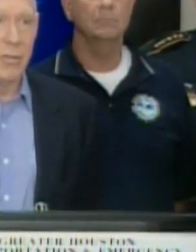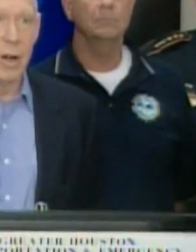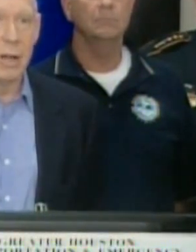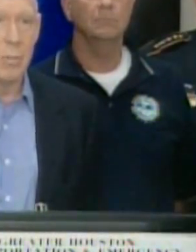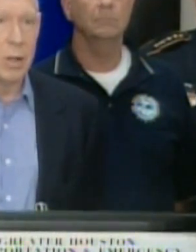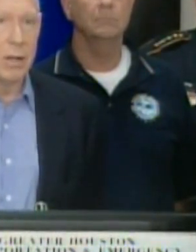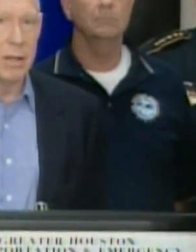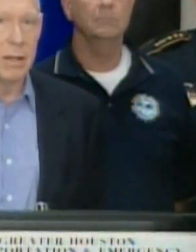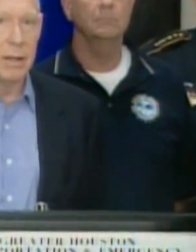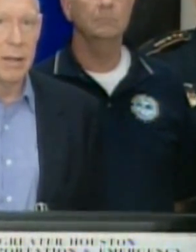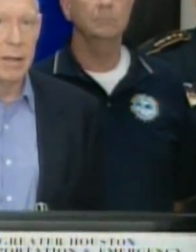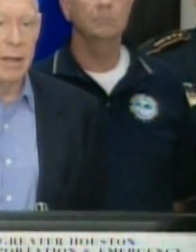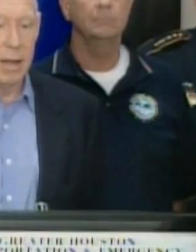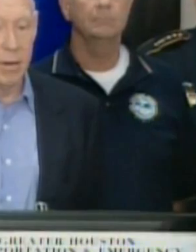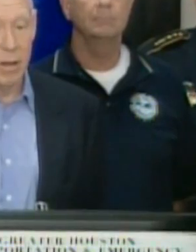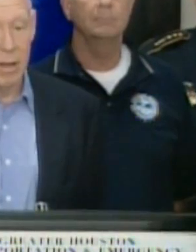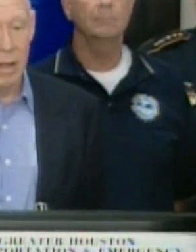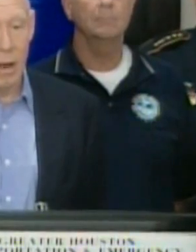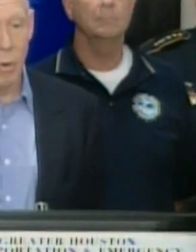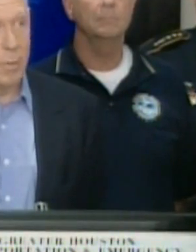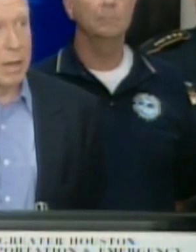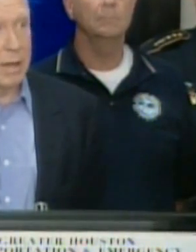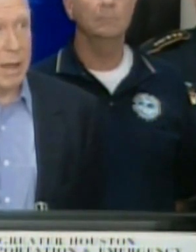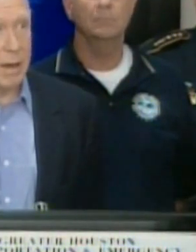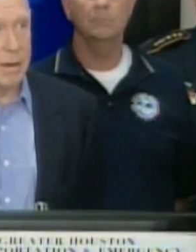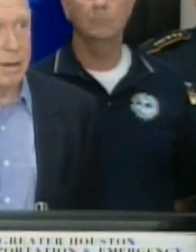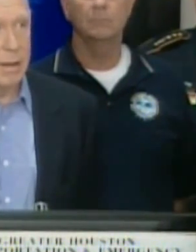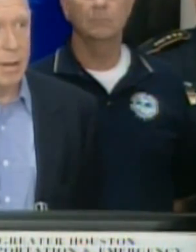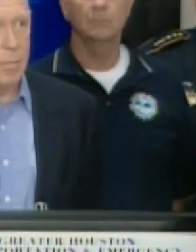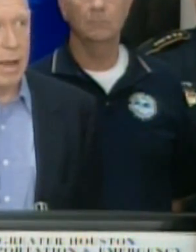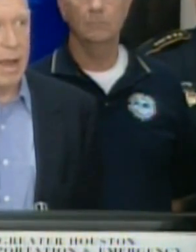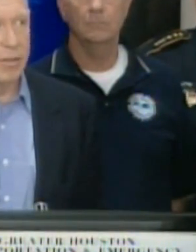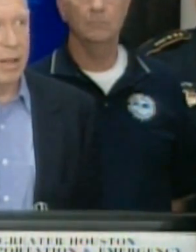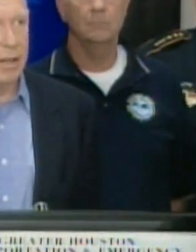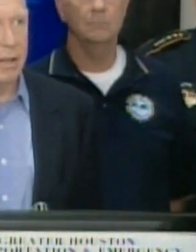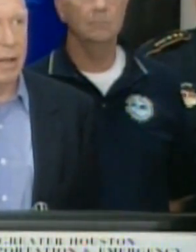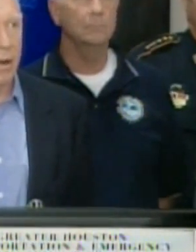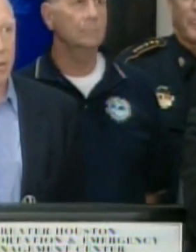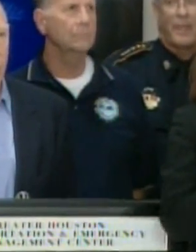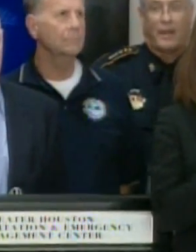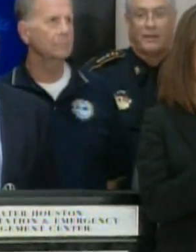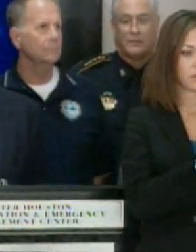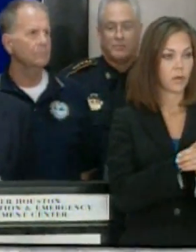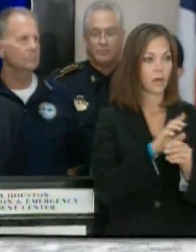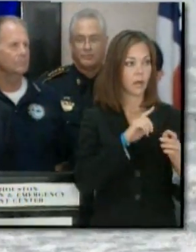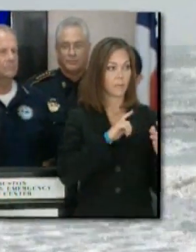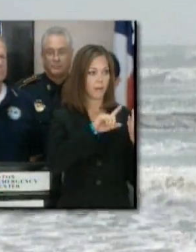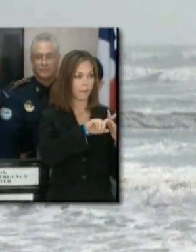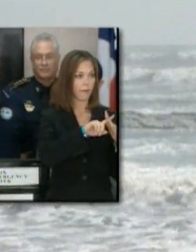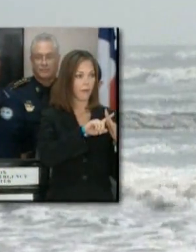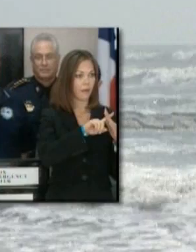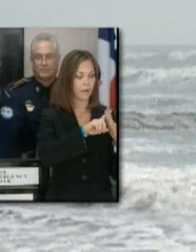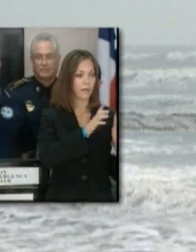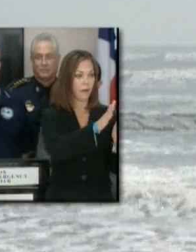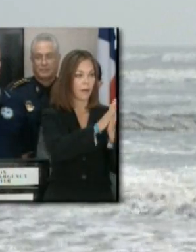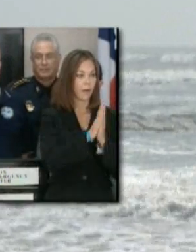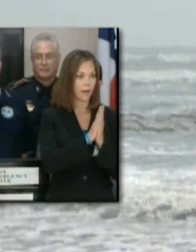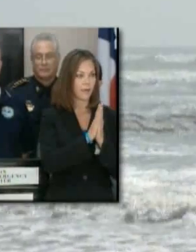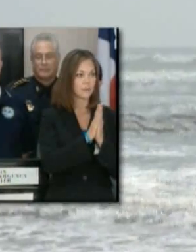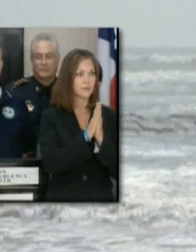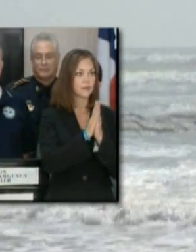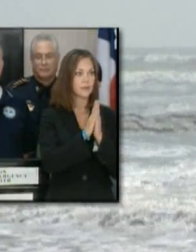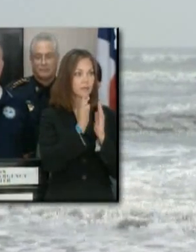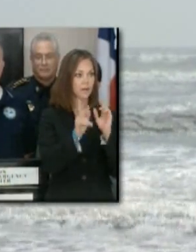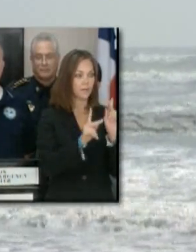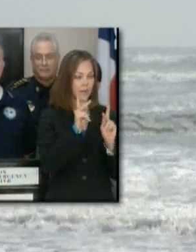serious for our community. And I want to begin by asking the residents of this area to focus on the